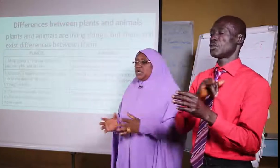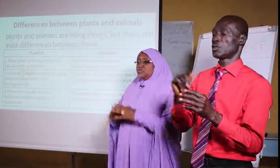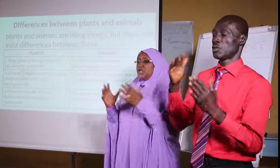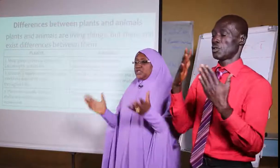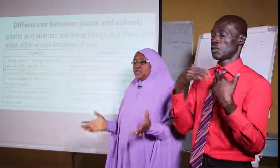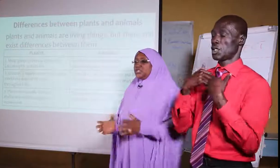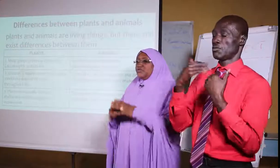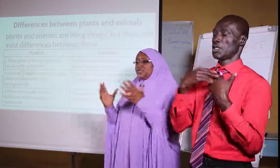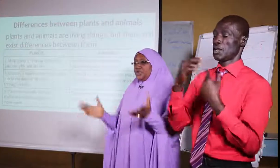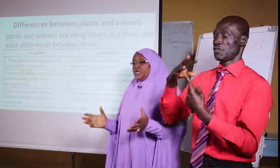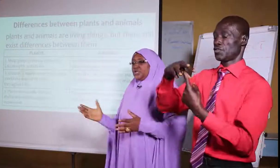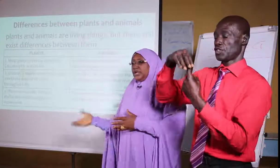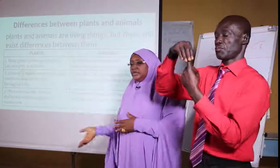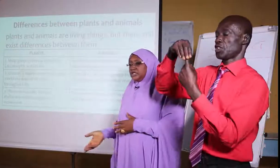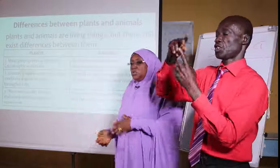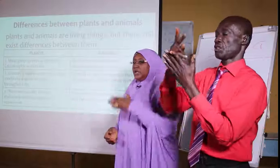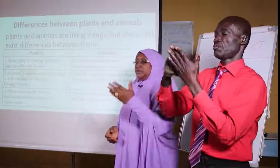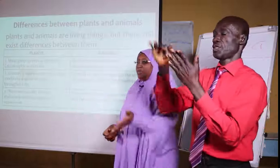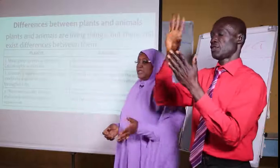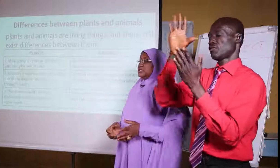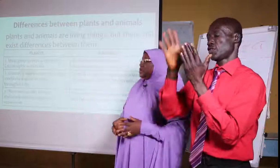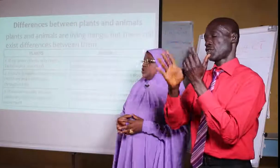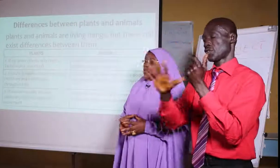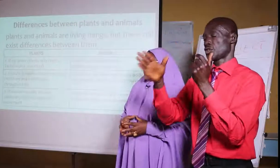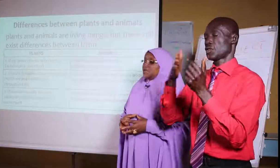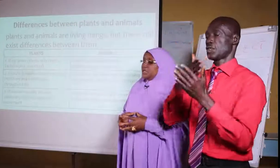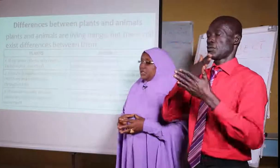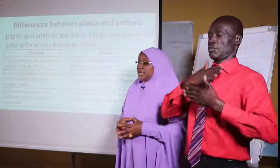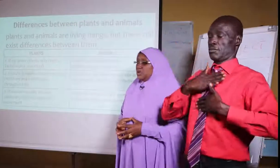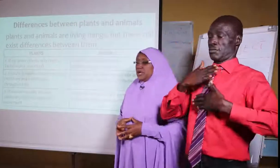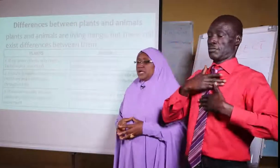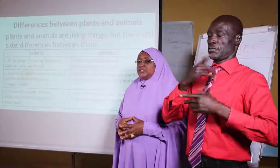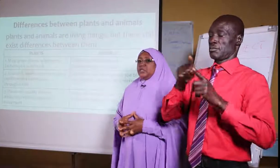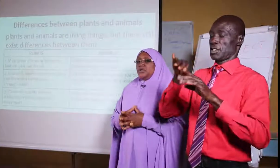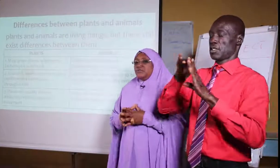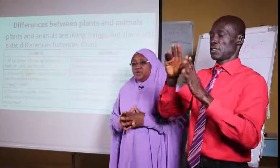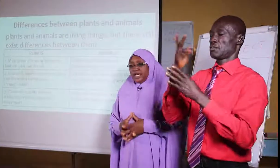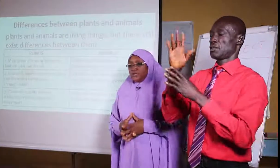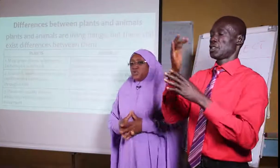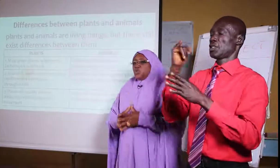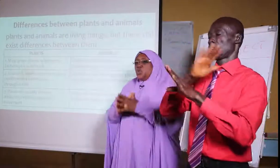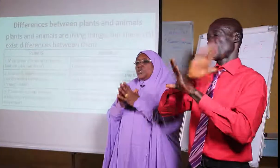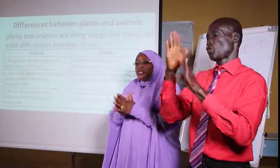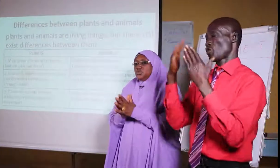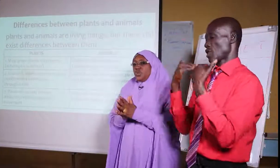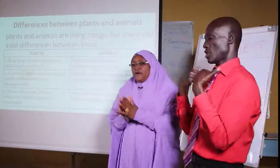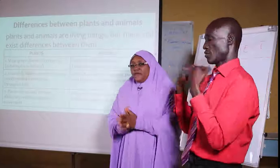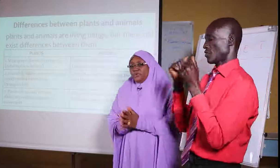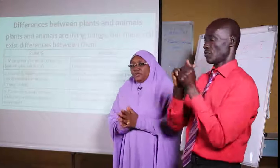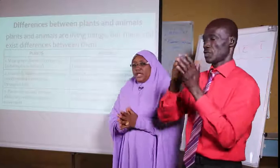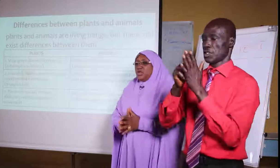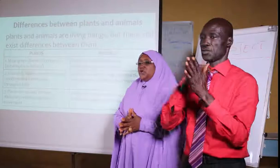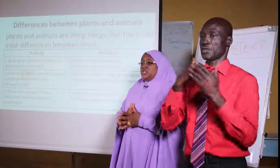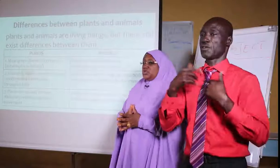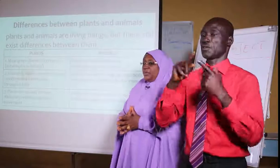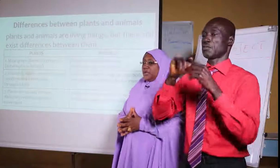specialized organs for excretion, respiration, and the rest, while in plants, you don't have specialized organs for that. So with this, we have come